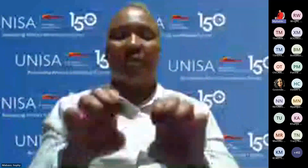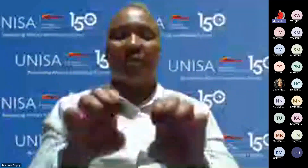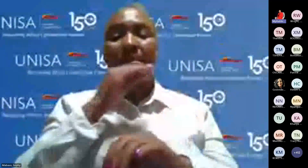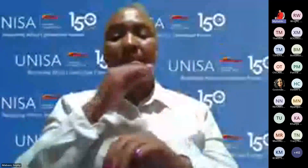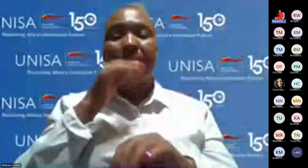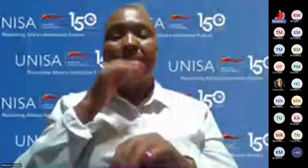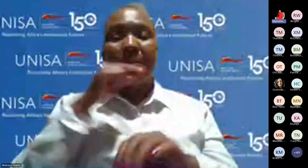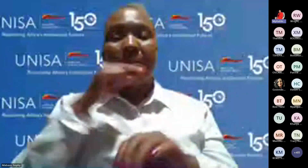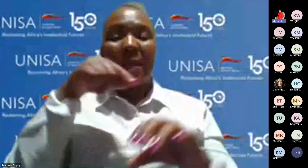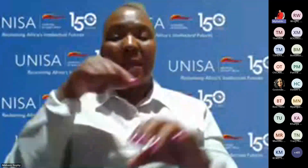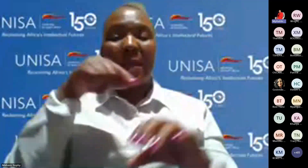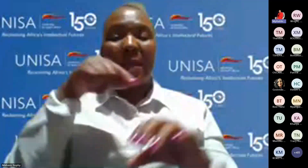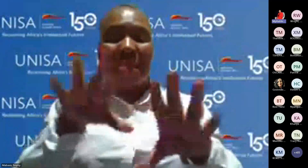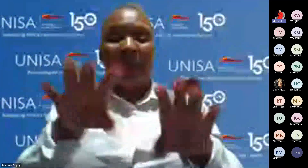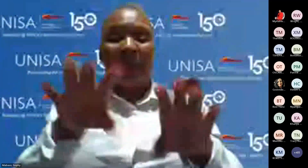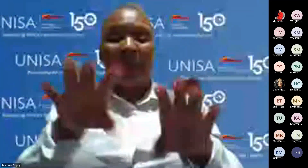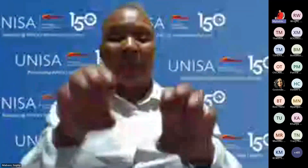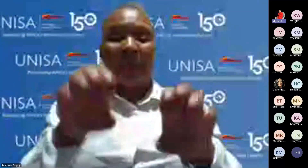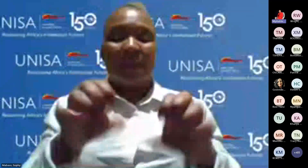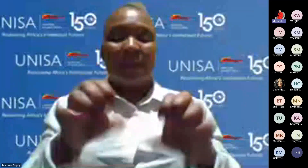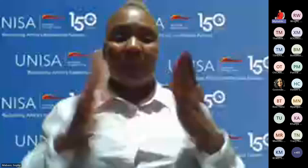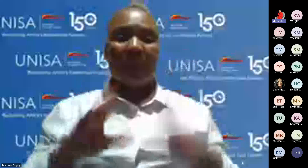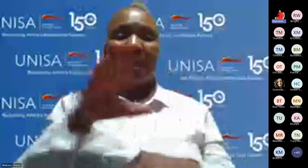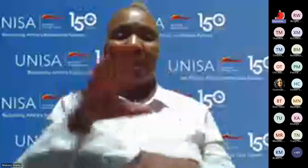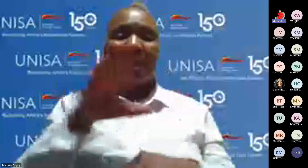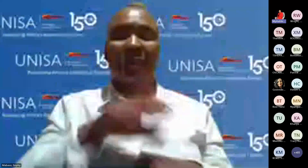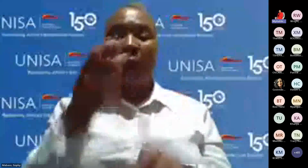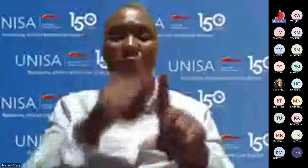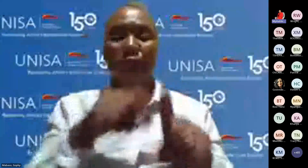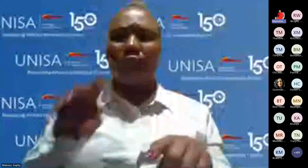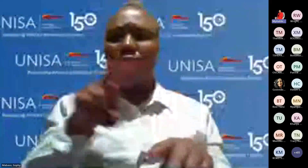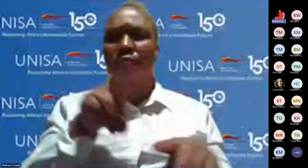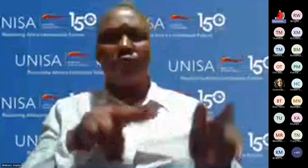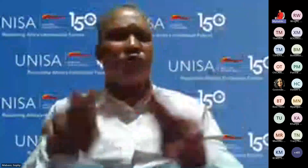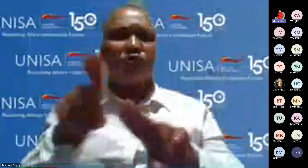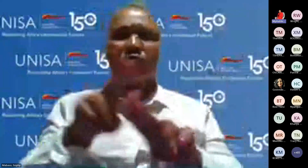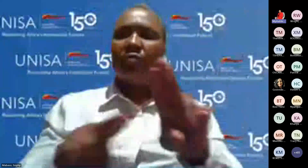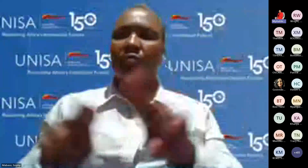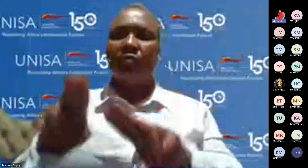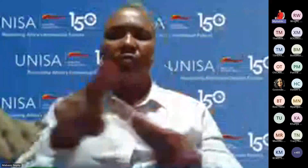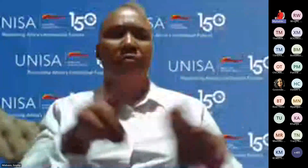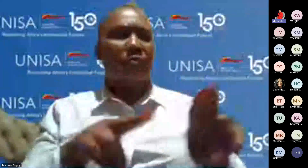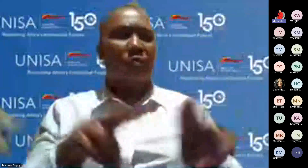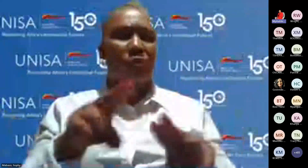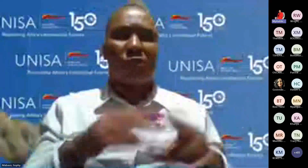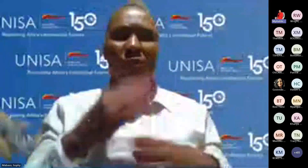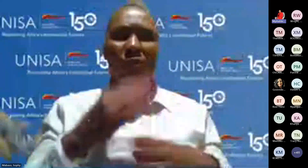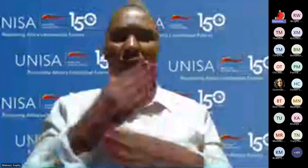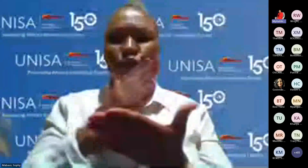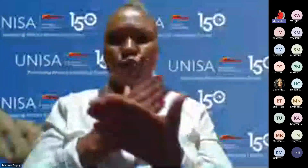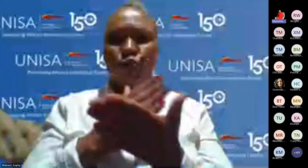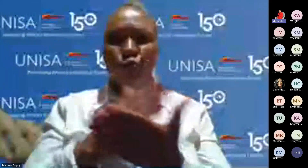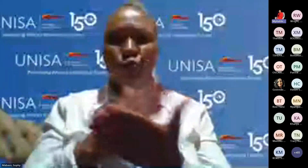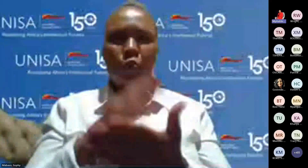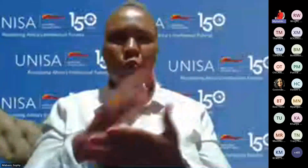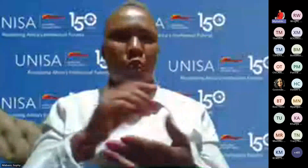be someone who is working just around you guys. And that